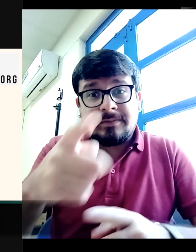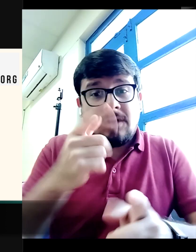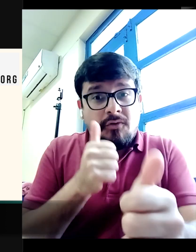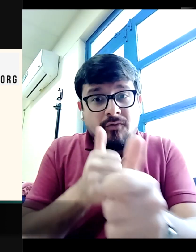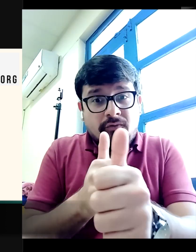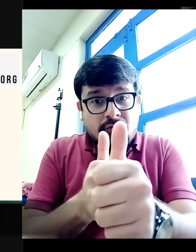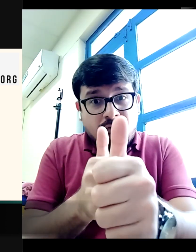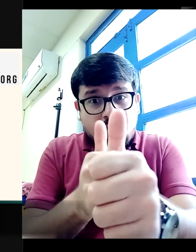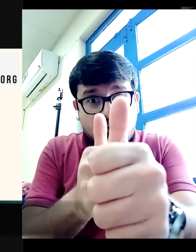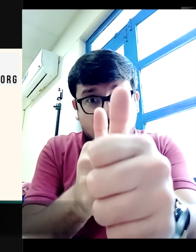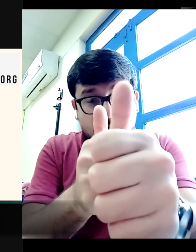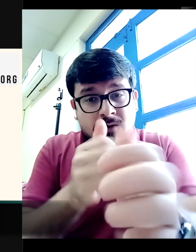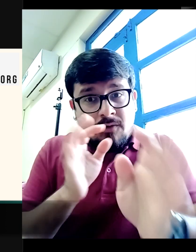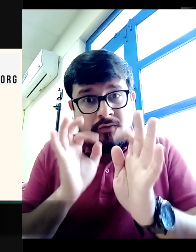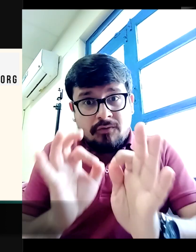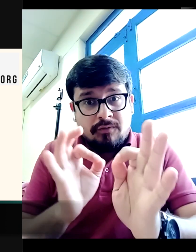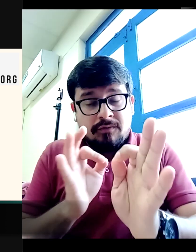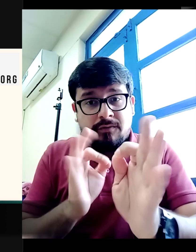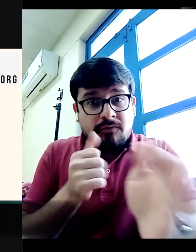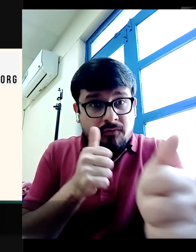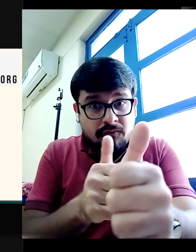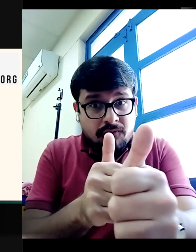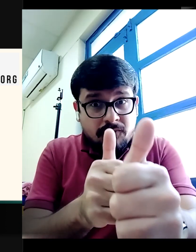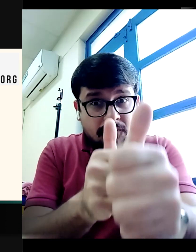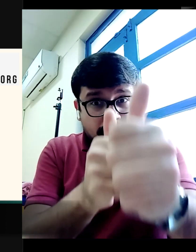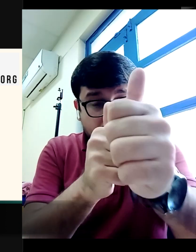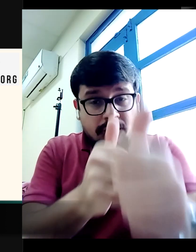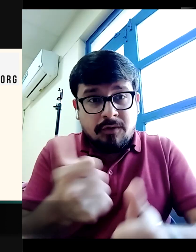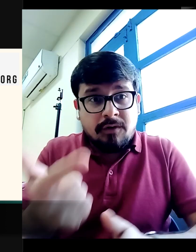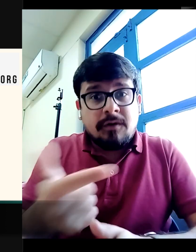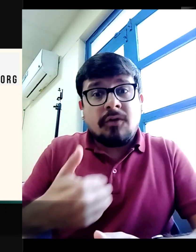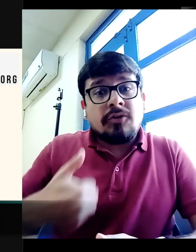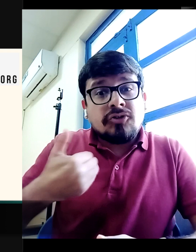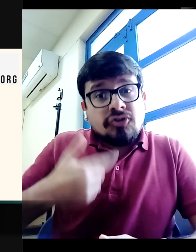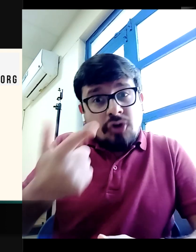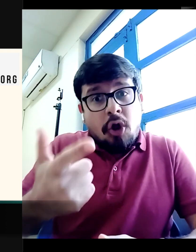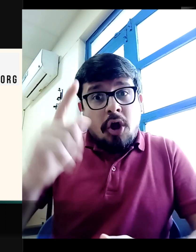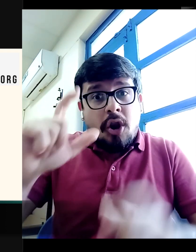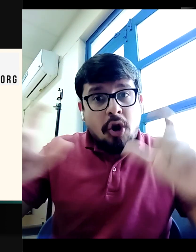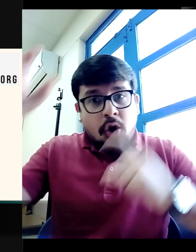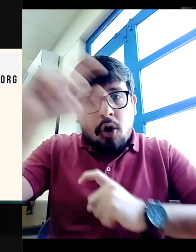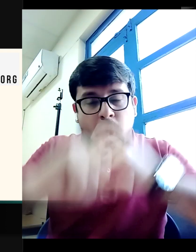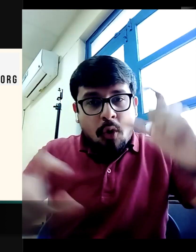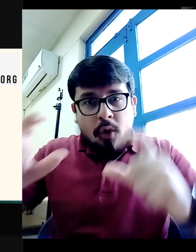those logos for your website. You can use those logos for Facebook.